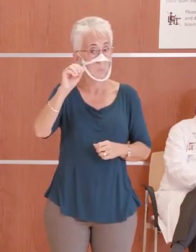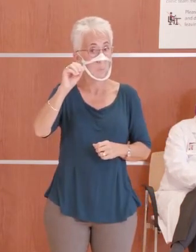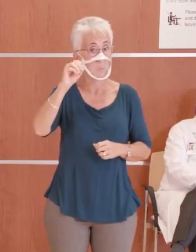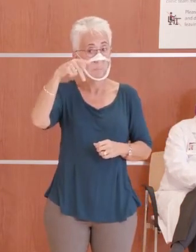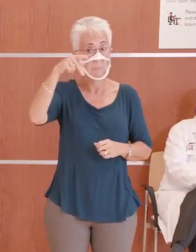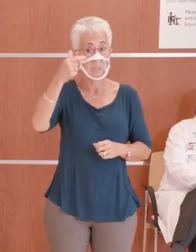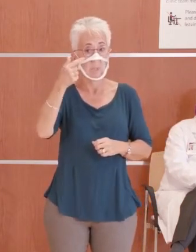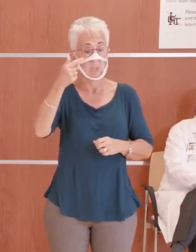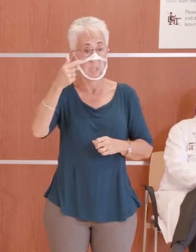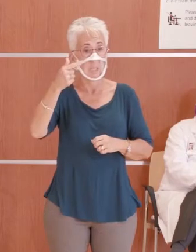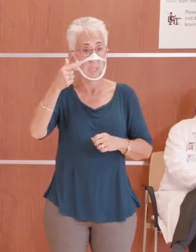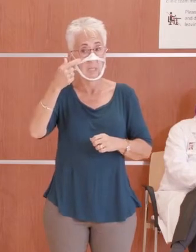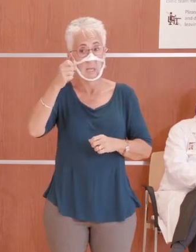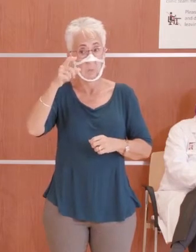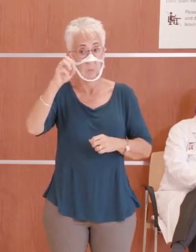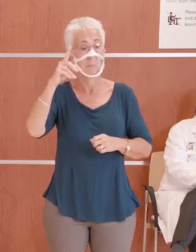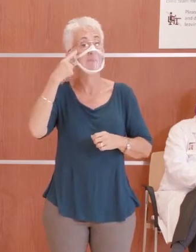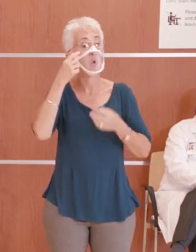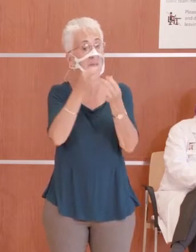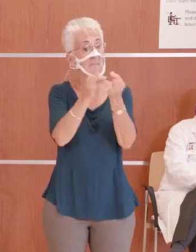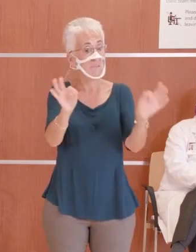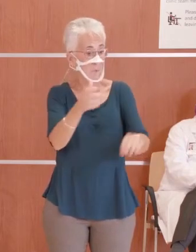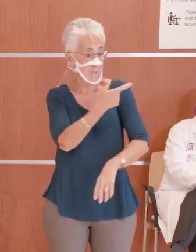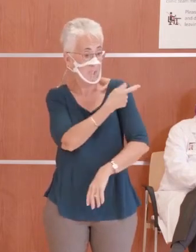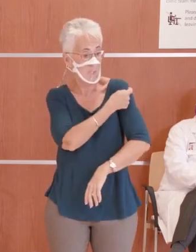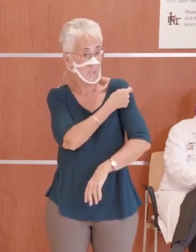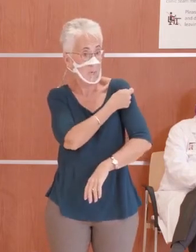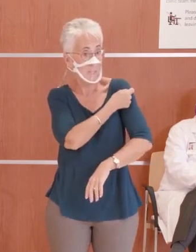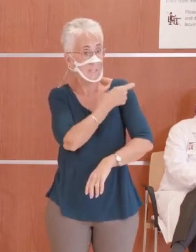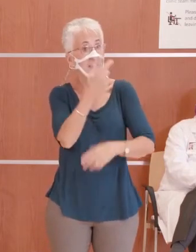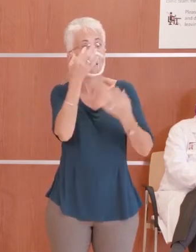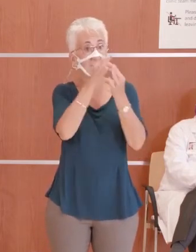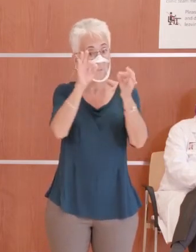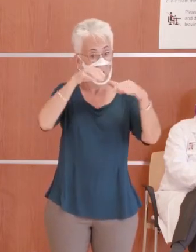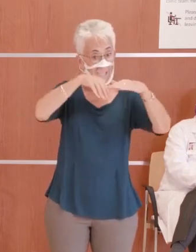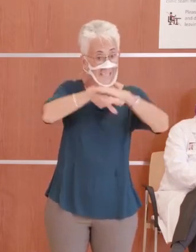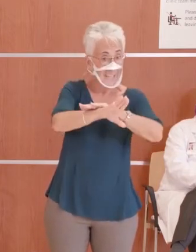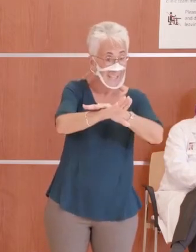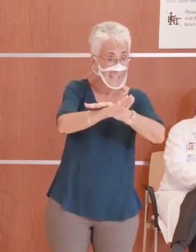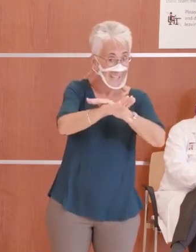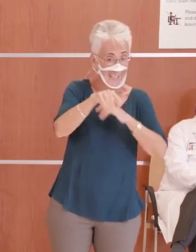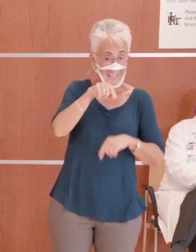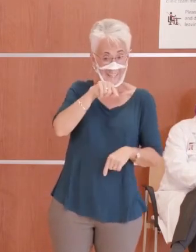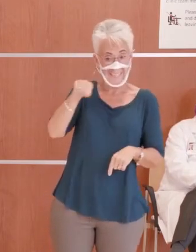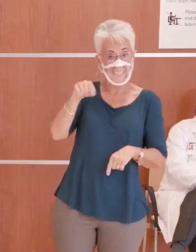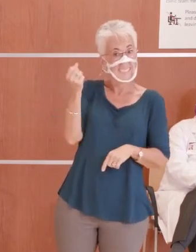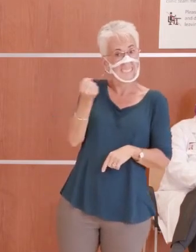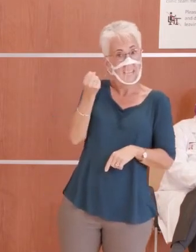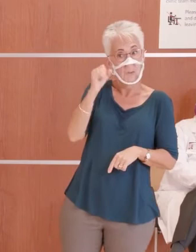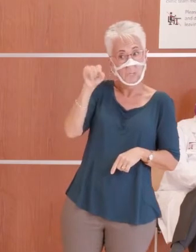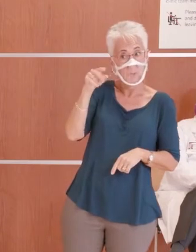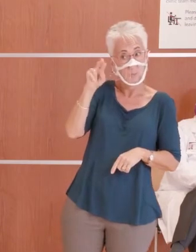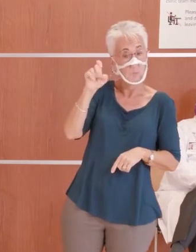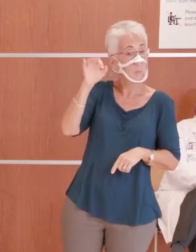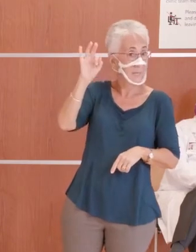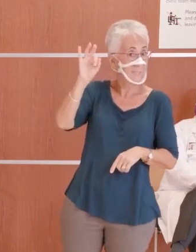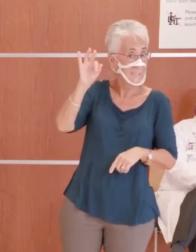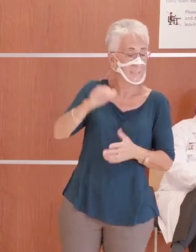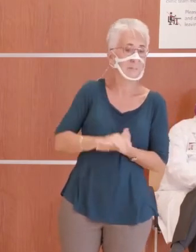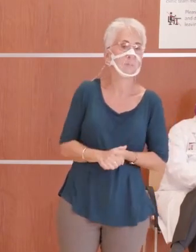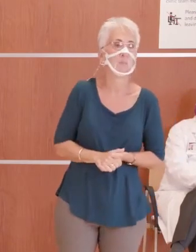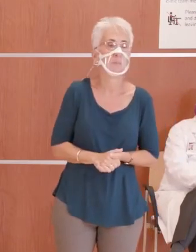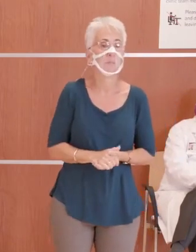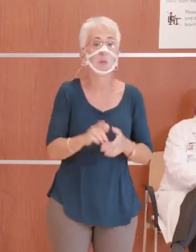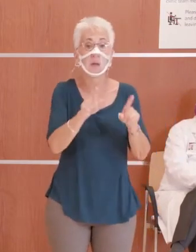provide free vaccines and free admission to anyone who gets vaccinated outside the zoo this Saturday, June 19th. We're